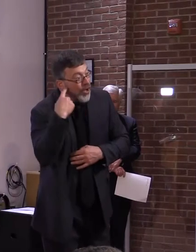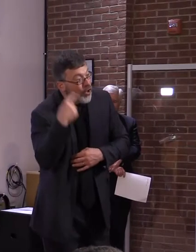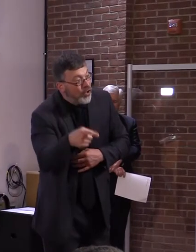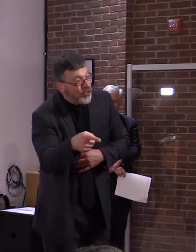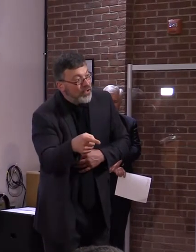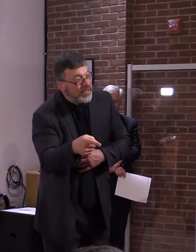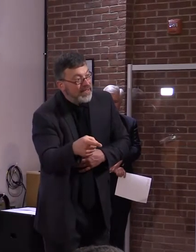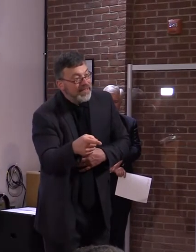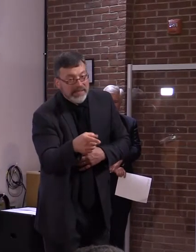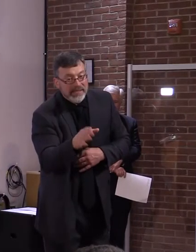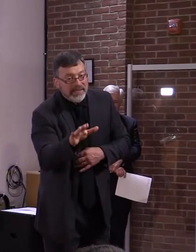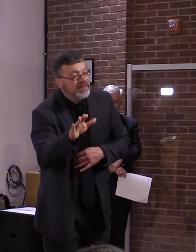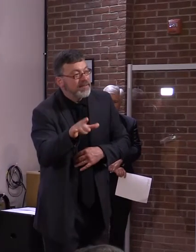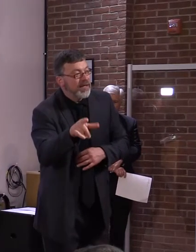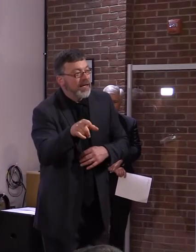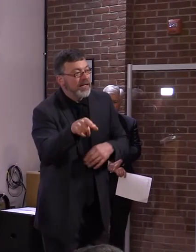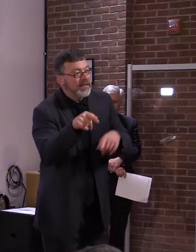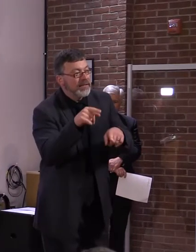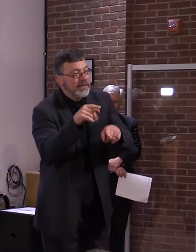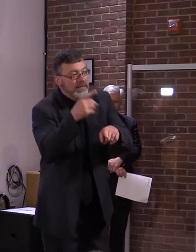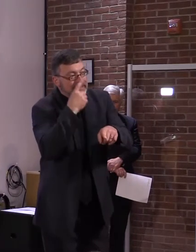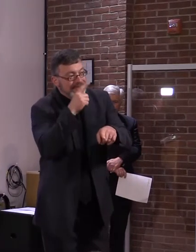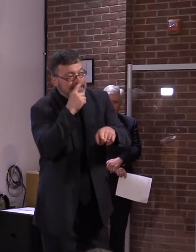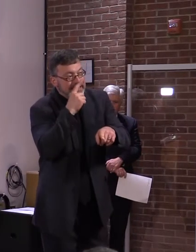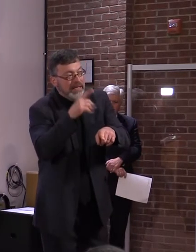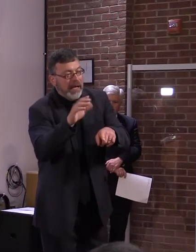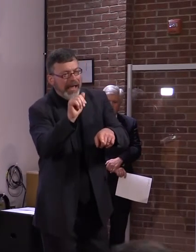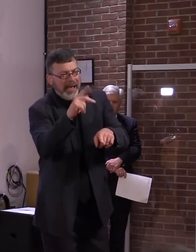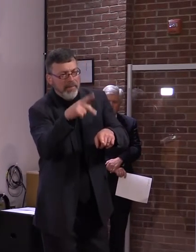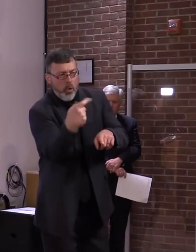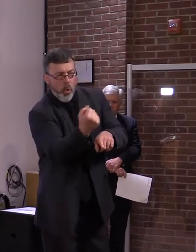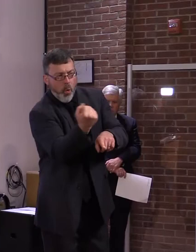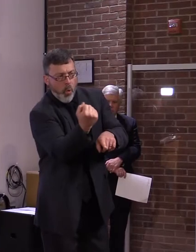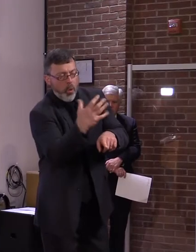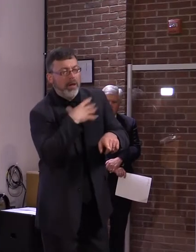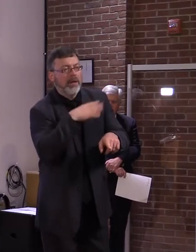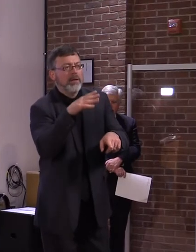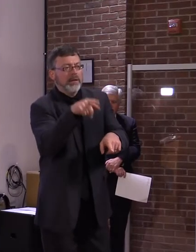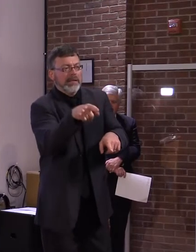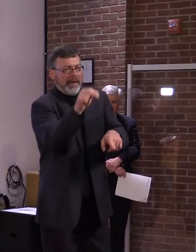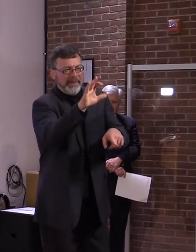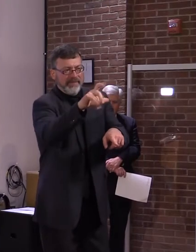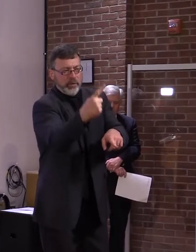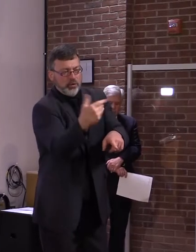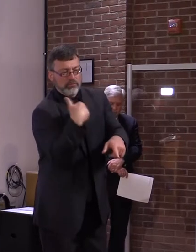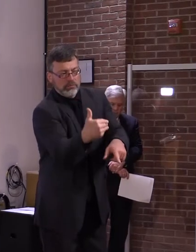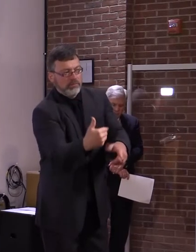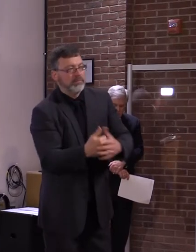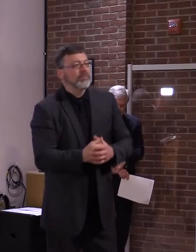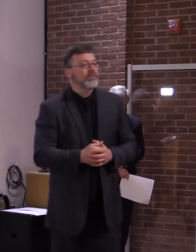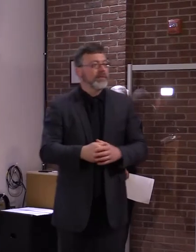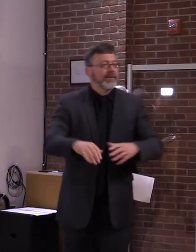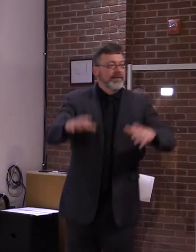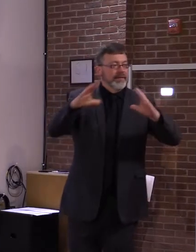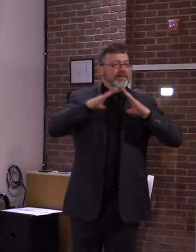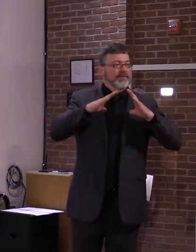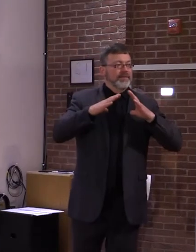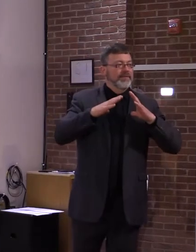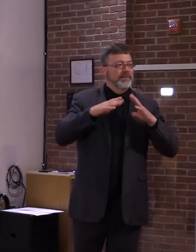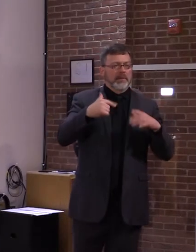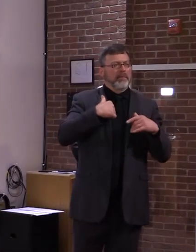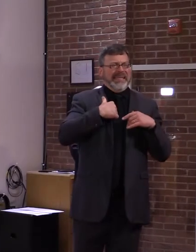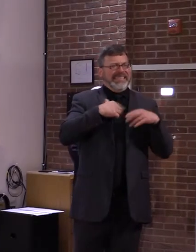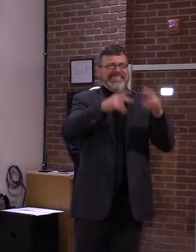Stuart because he's on now. And Lisa, I won't remute you, so you can just hang on the line, and we'll go right to you after Stuart. Okay, thanks. I'll be quick. Thank